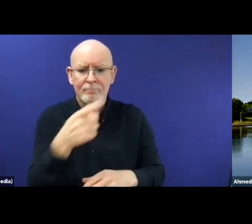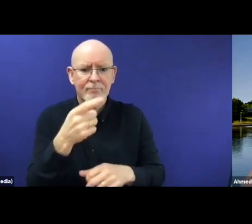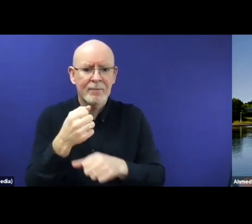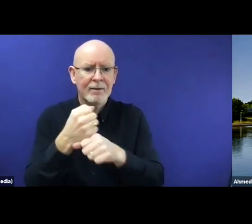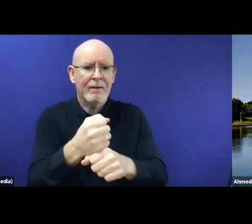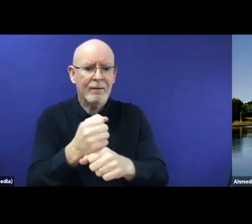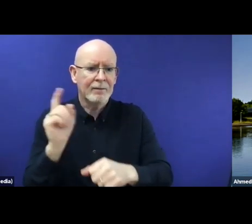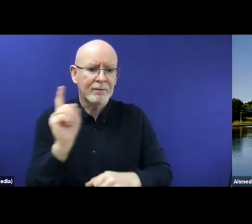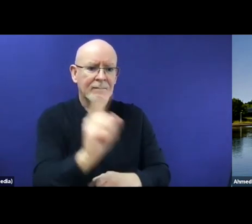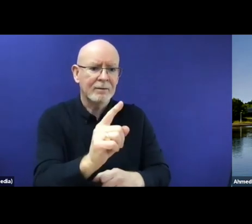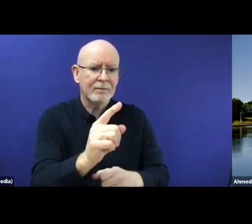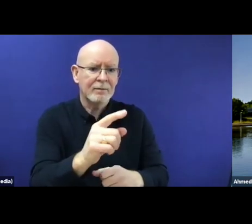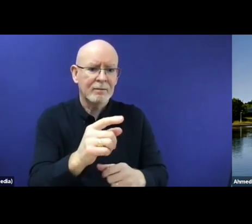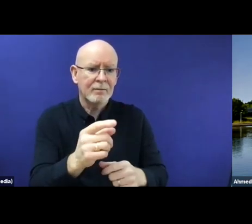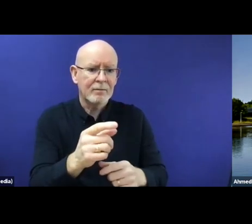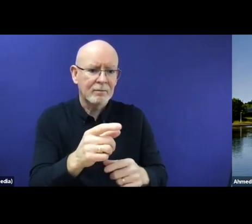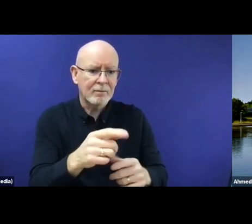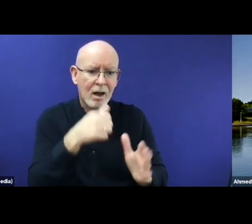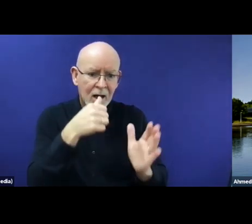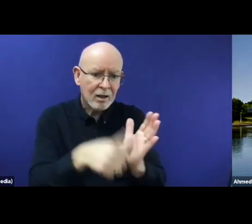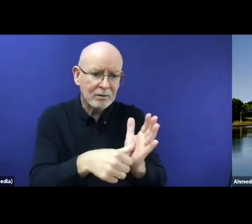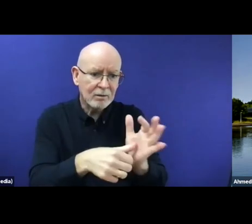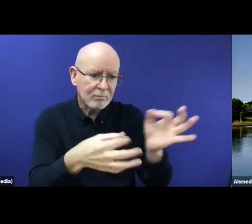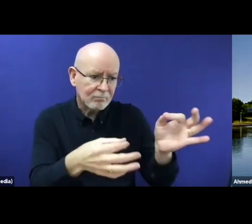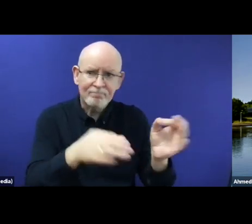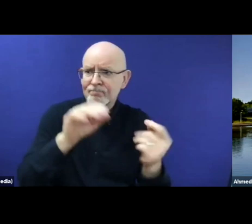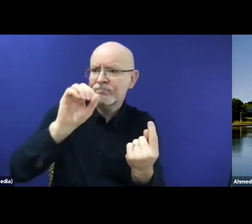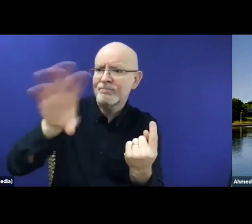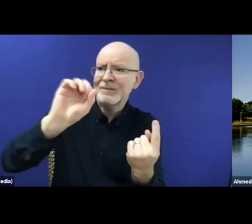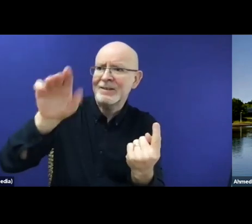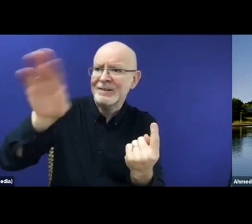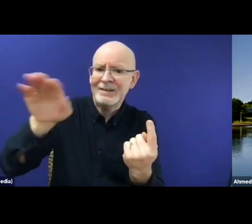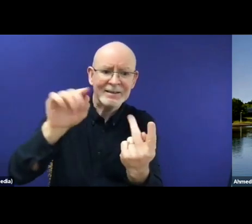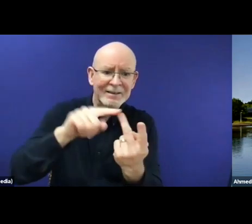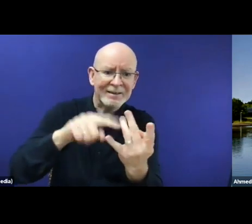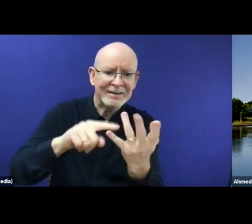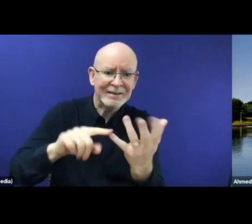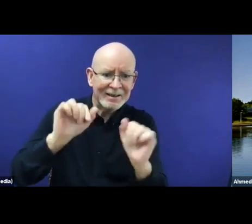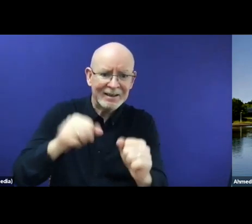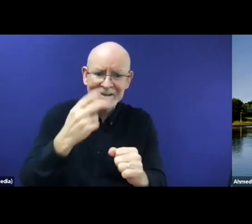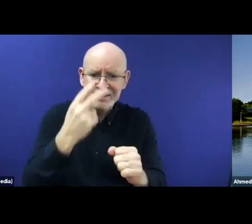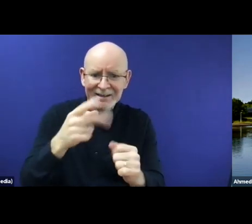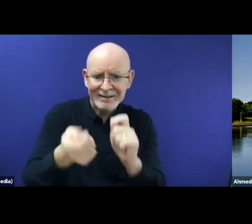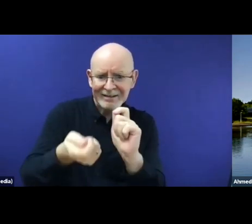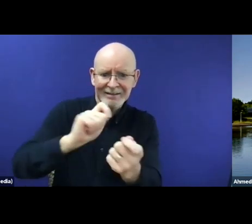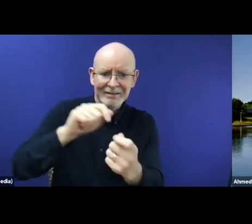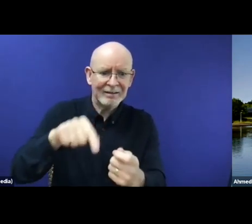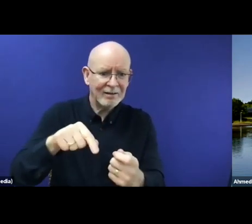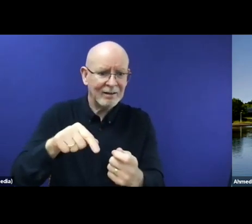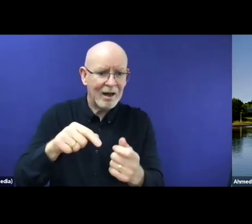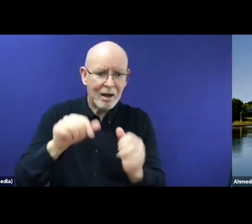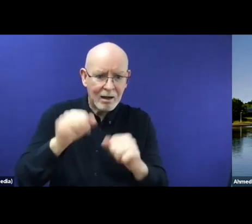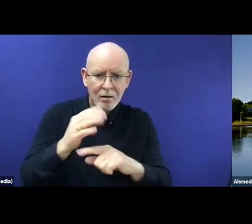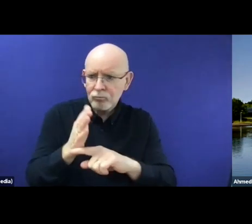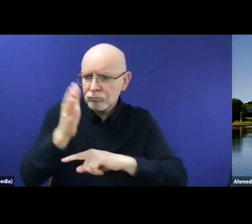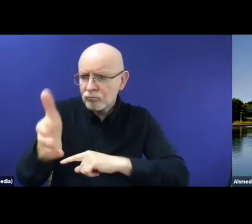these tools, we could and we do keep a focus on those who are most vulnerable, and of course refugees are